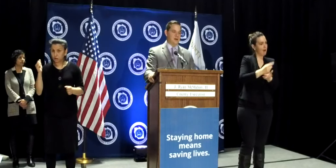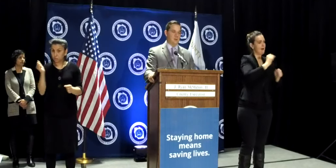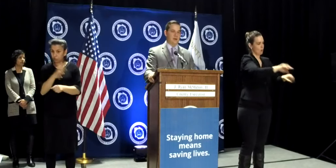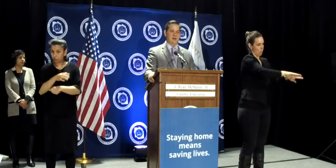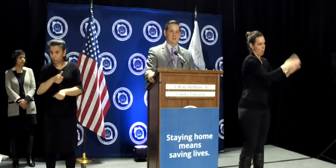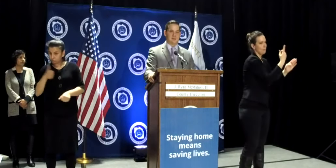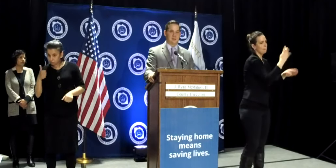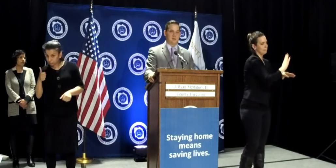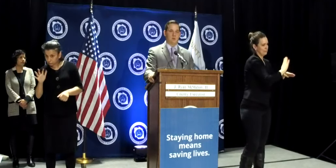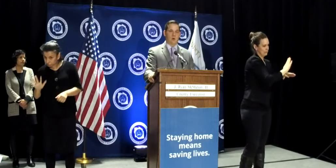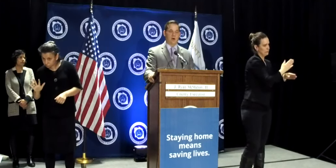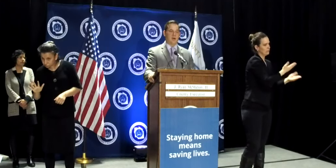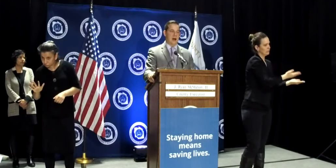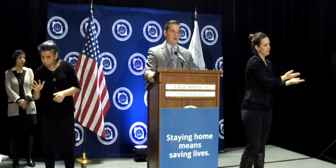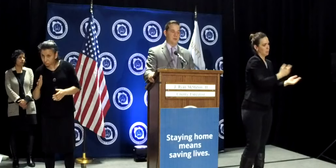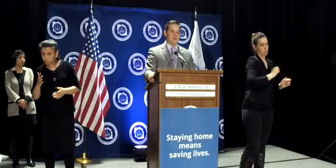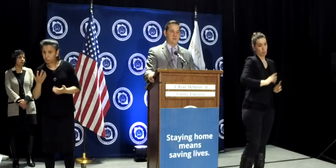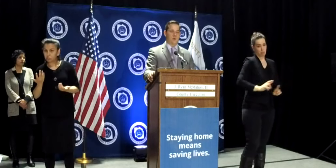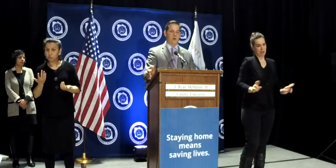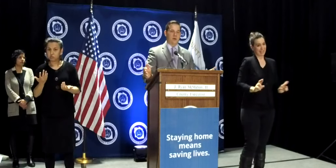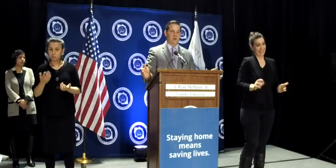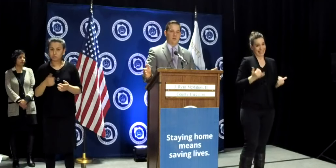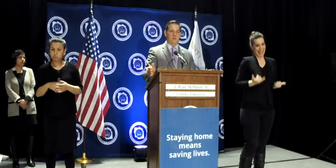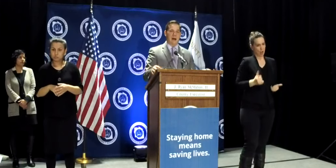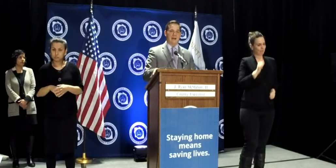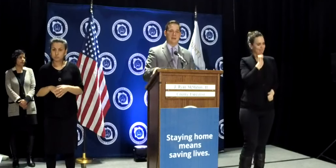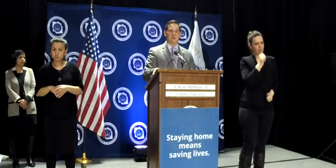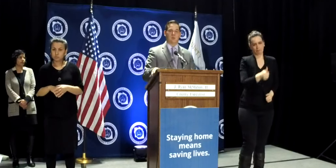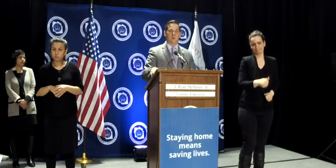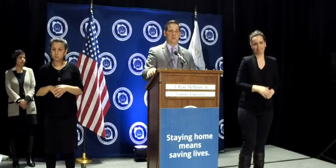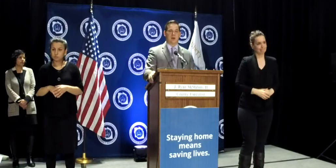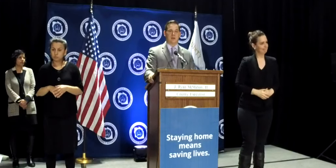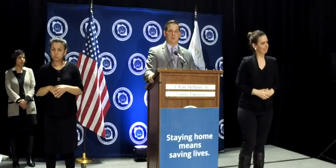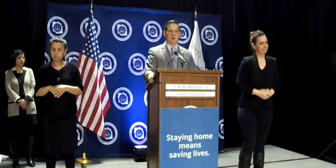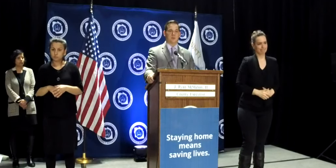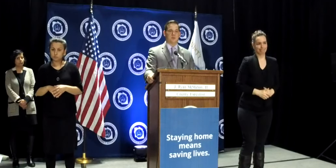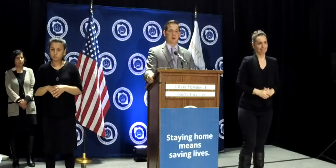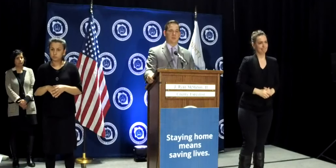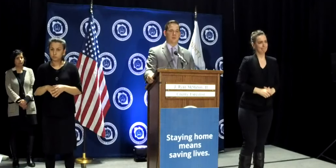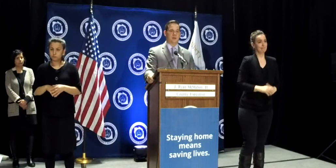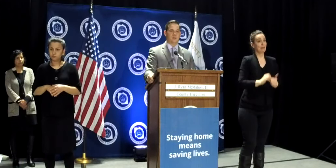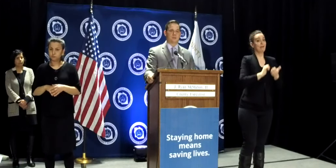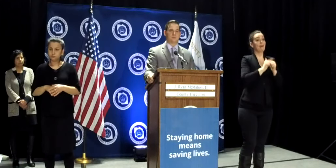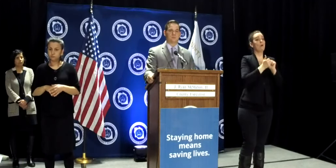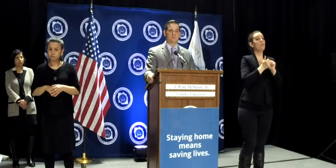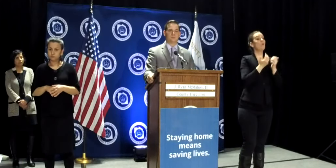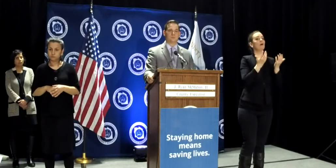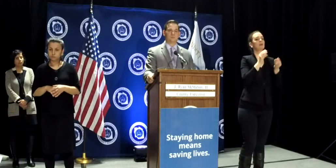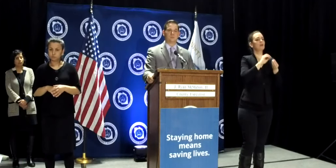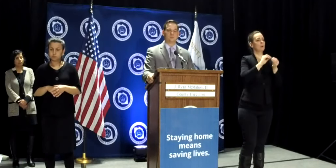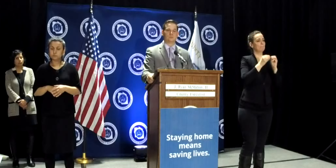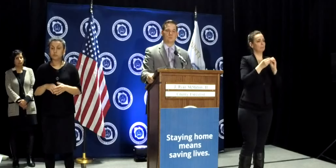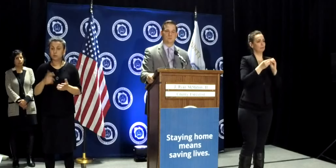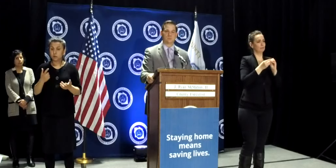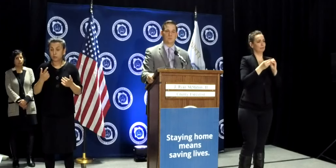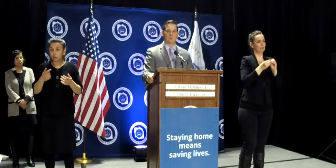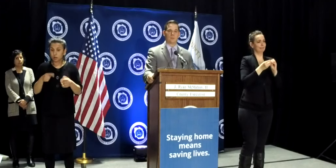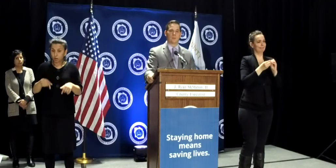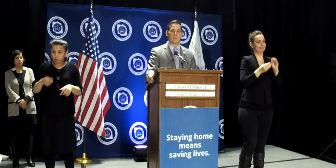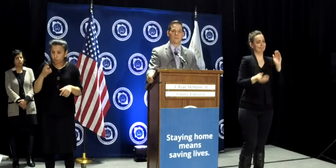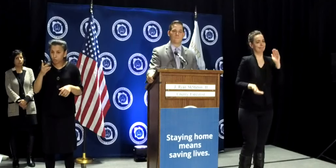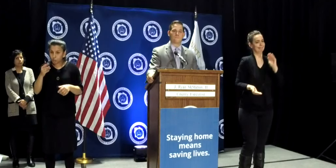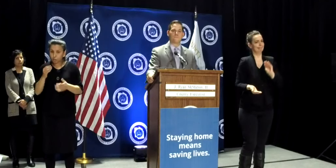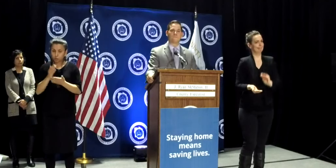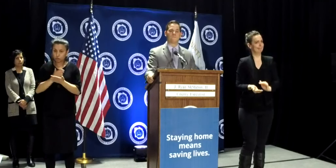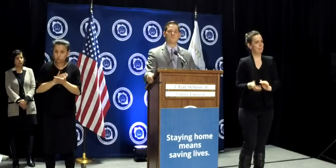business. We got to see more. How do we see more? We buy into what we're talking about and we starve the virus. Are people still safe going